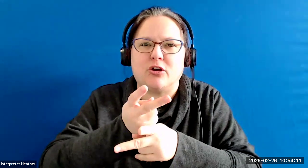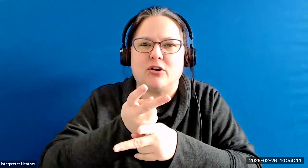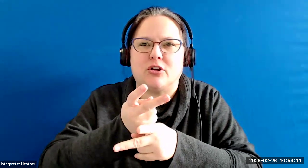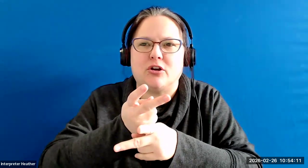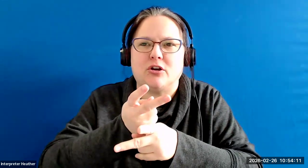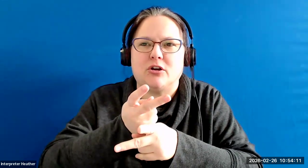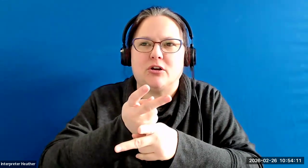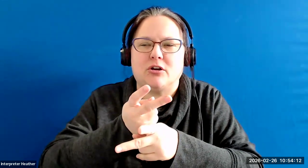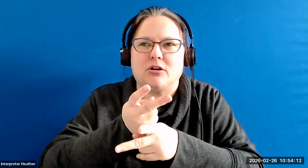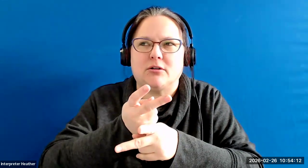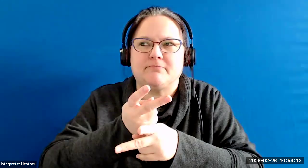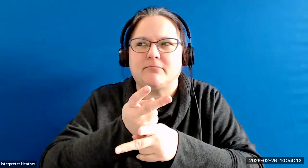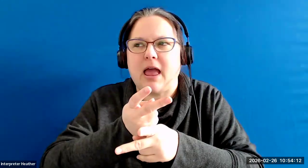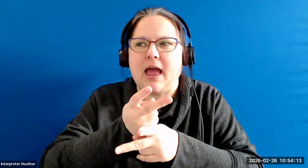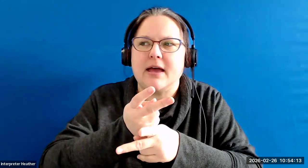as